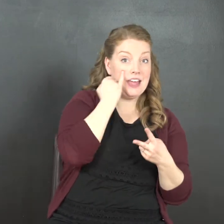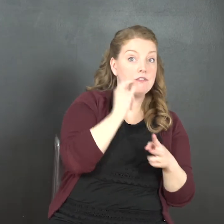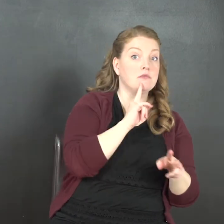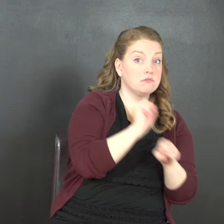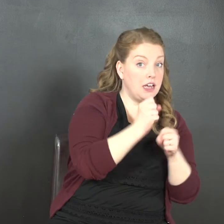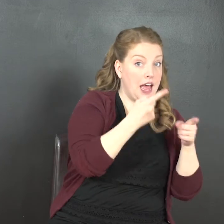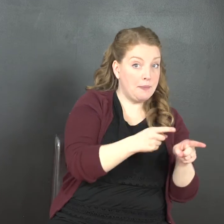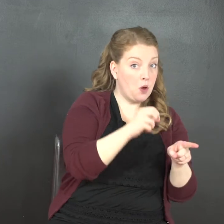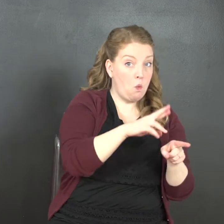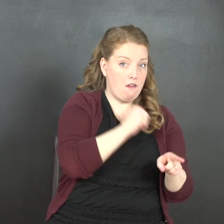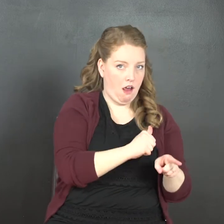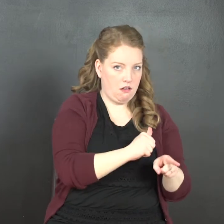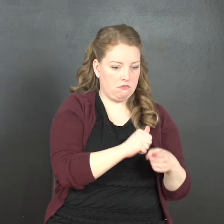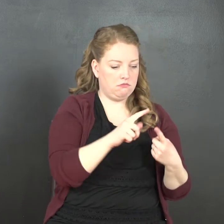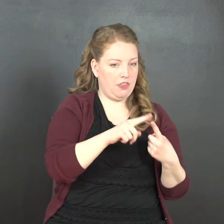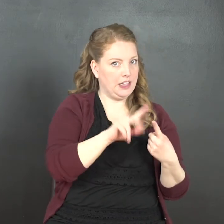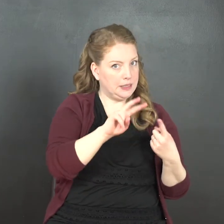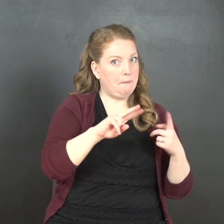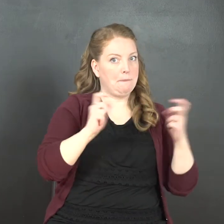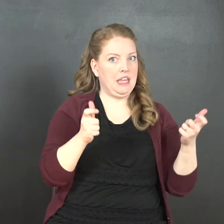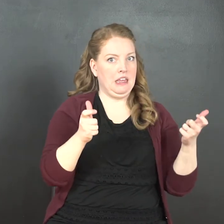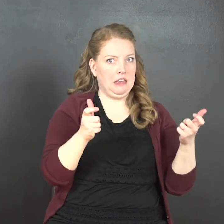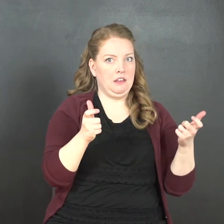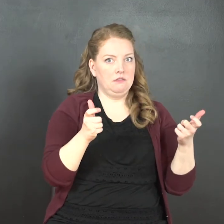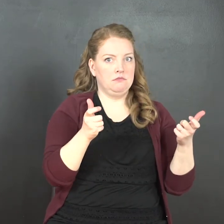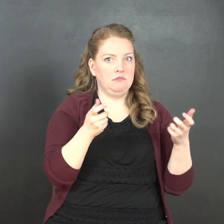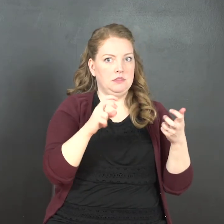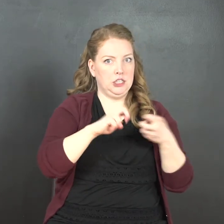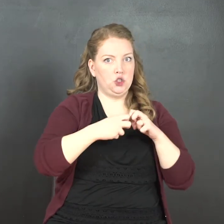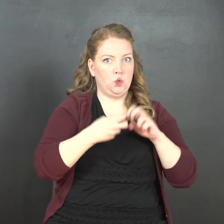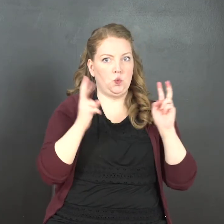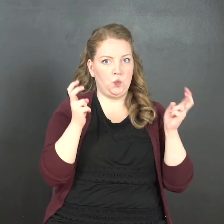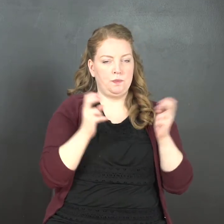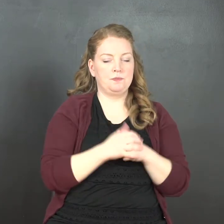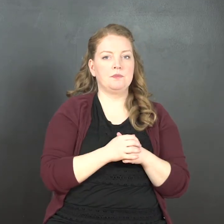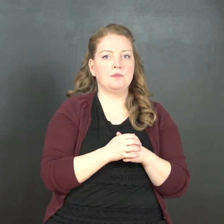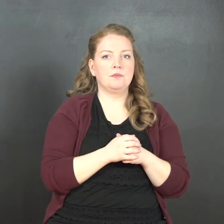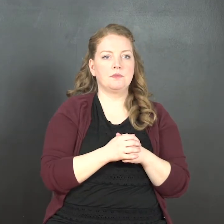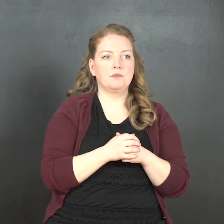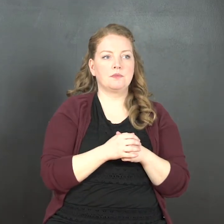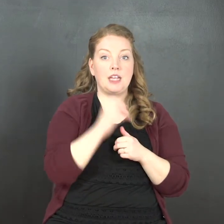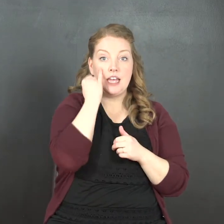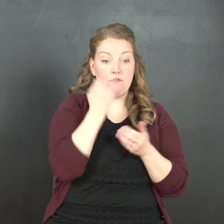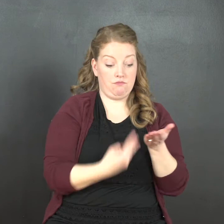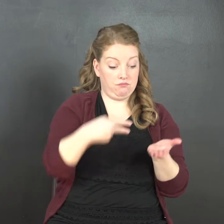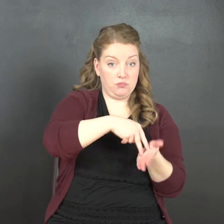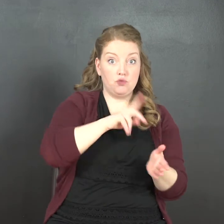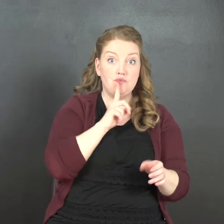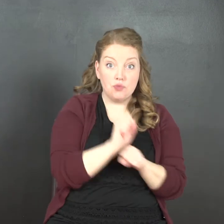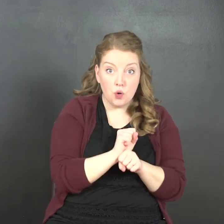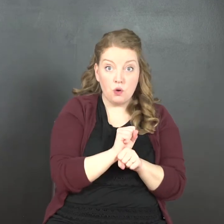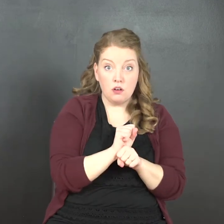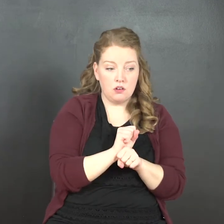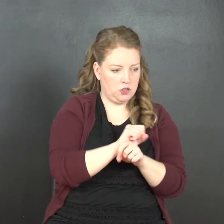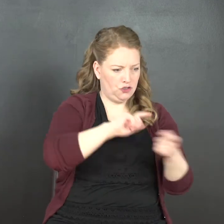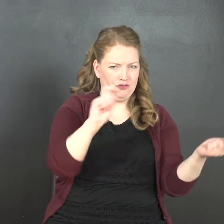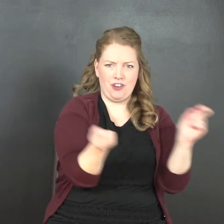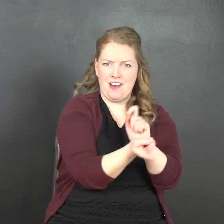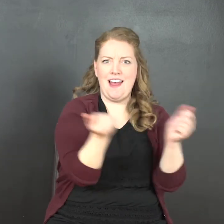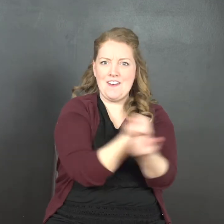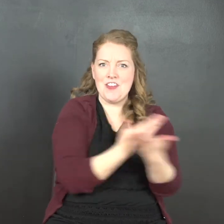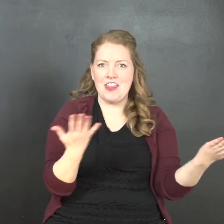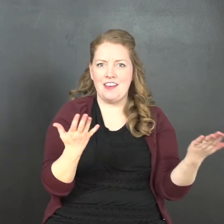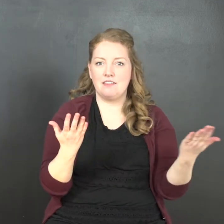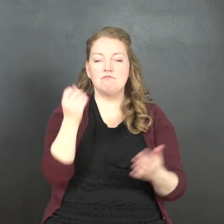really happened at all, that's a big issue. In fact, if the resurrection is true, it changes everything. Every